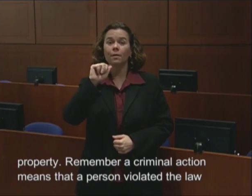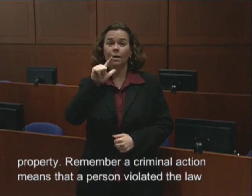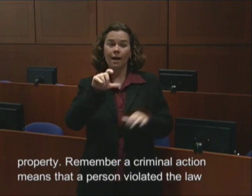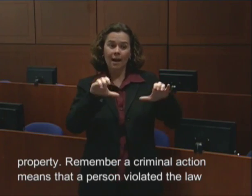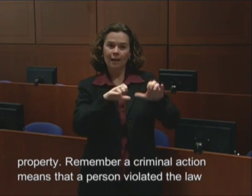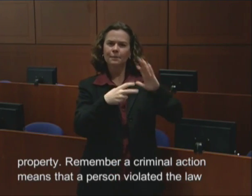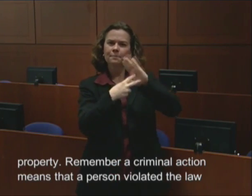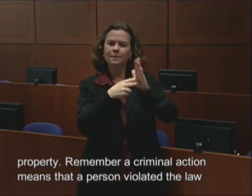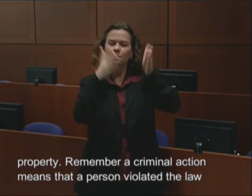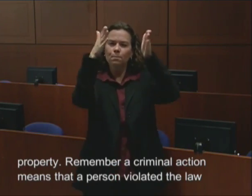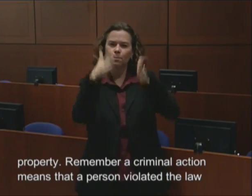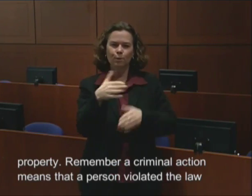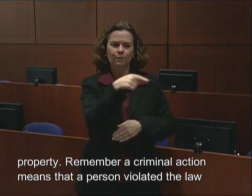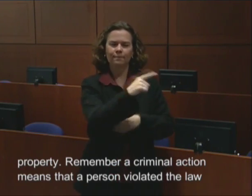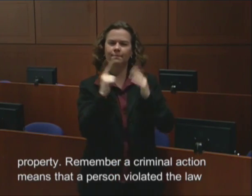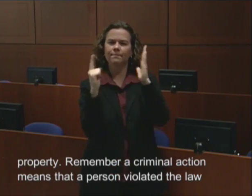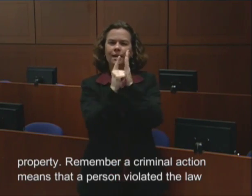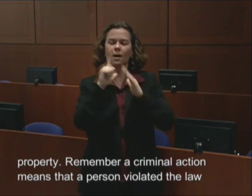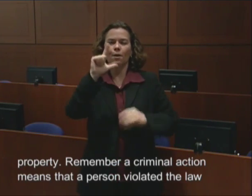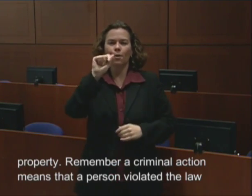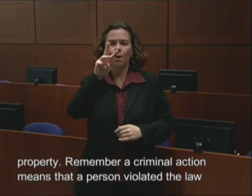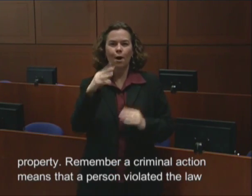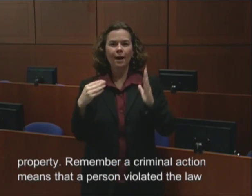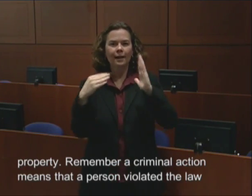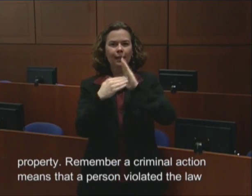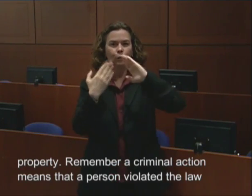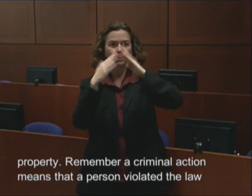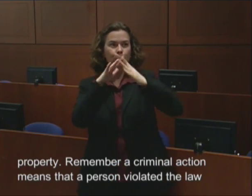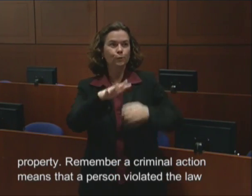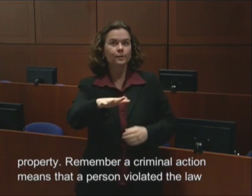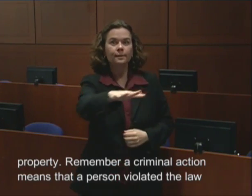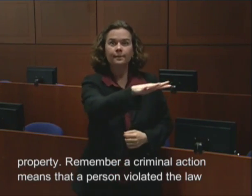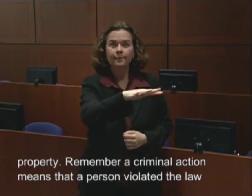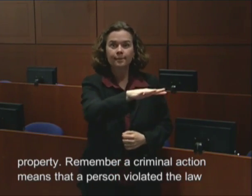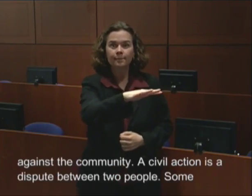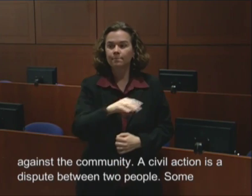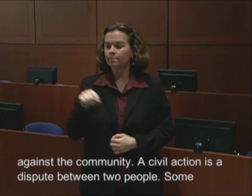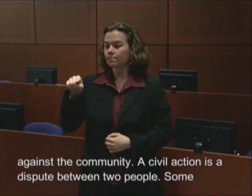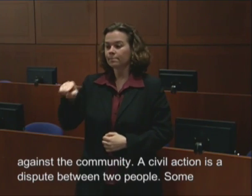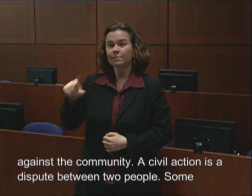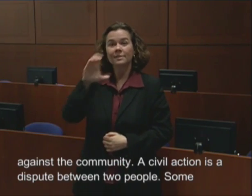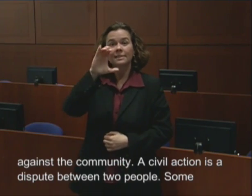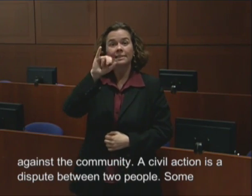means that a person violated the law against the community. A